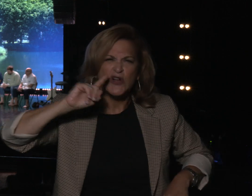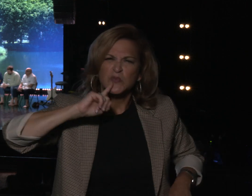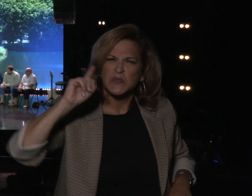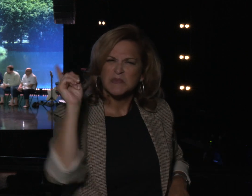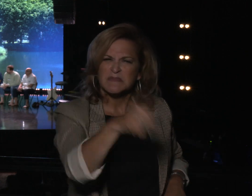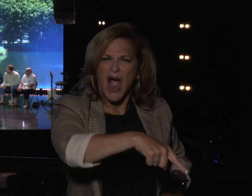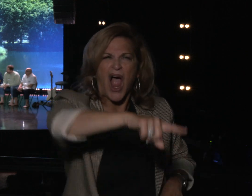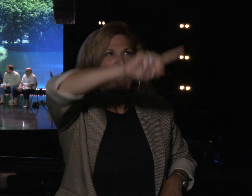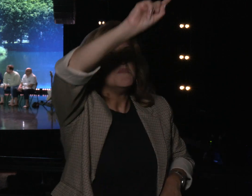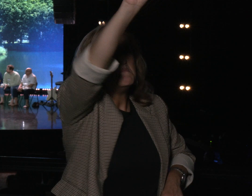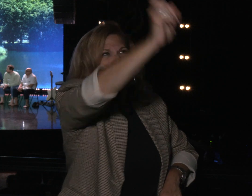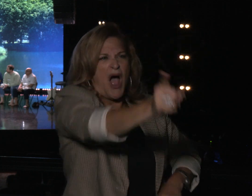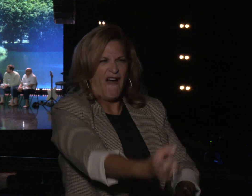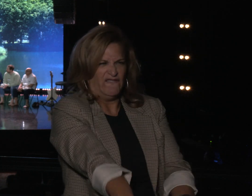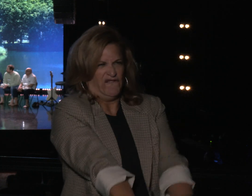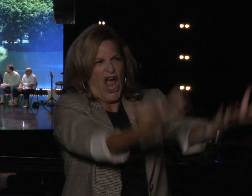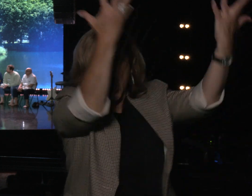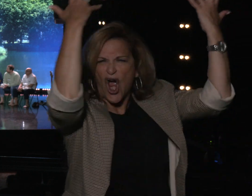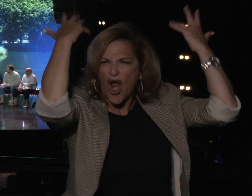John,